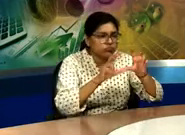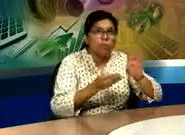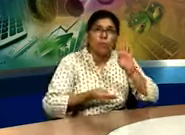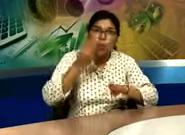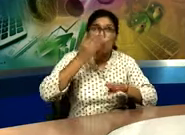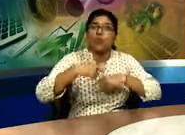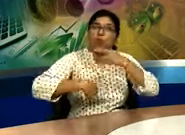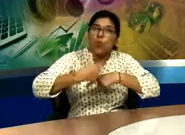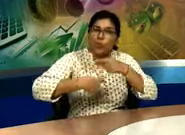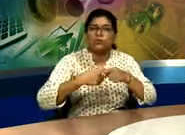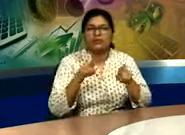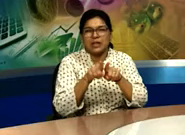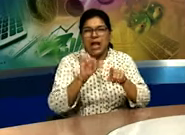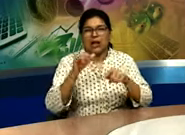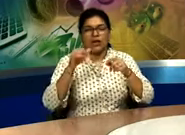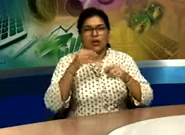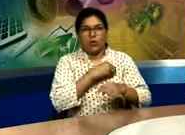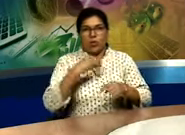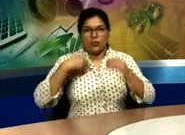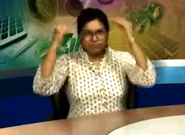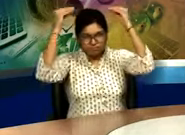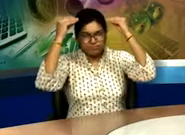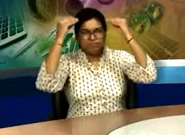And she kept a constant vigil